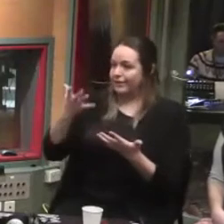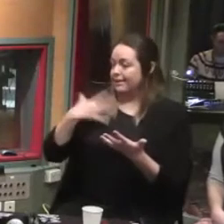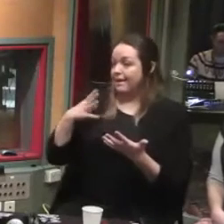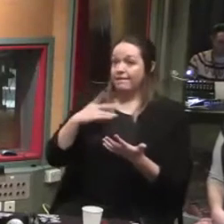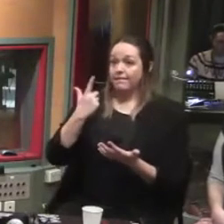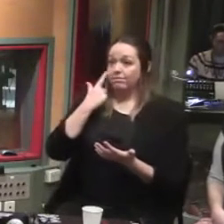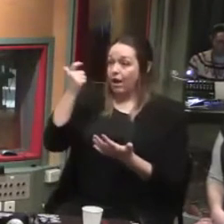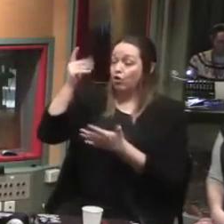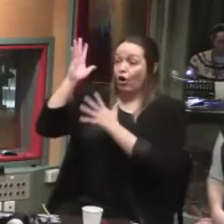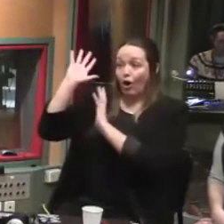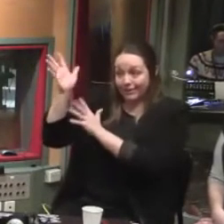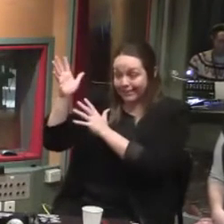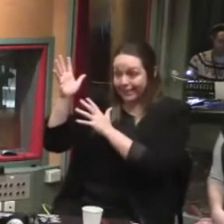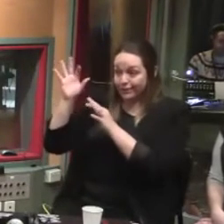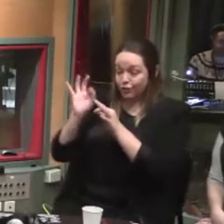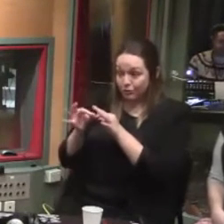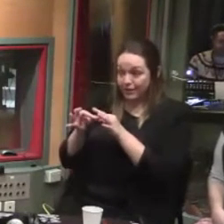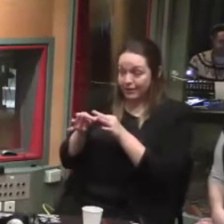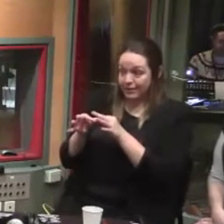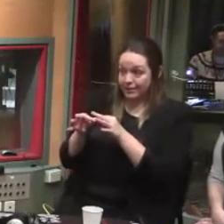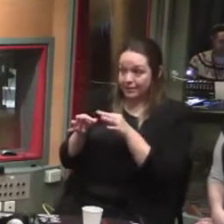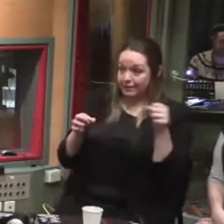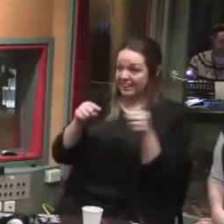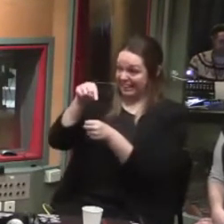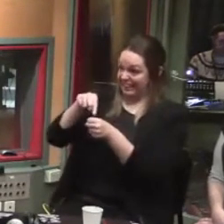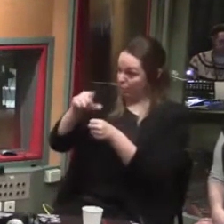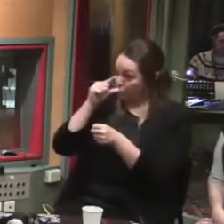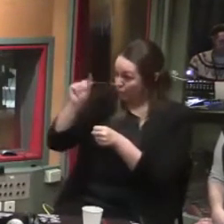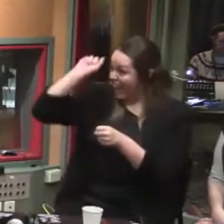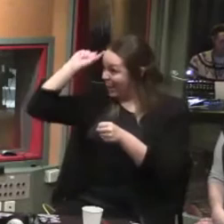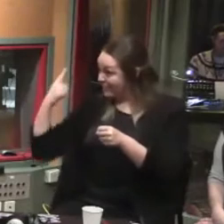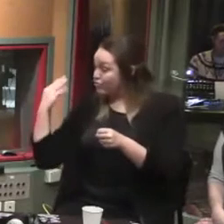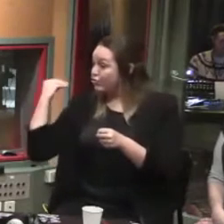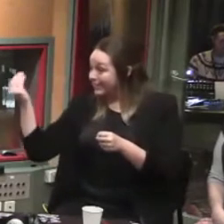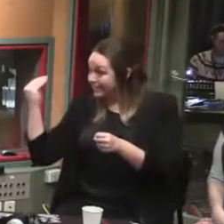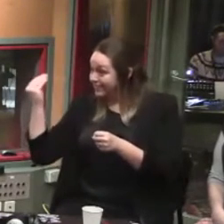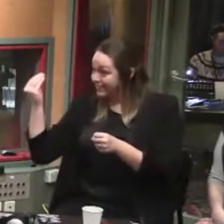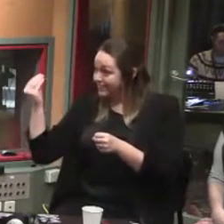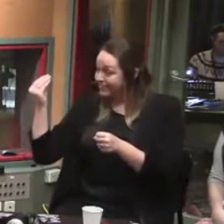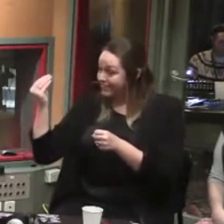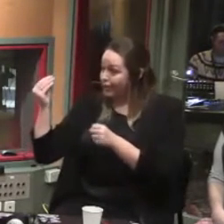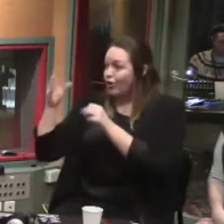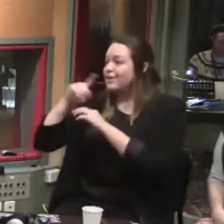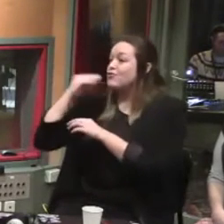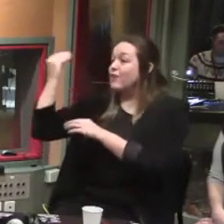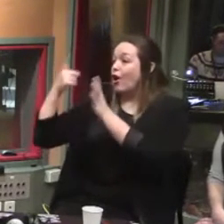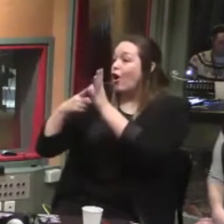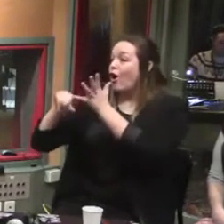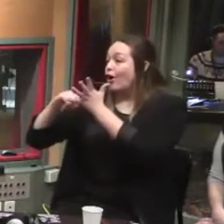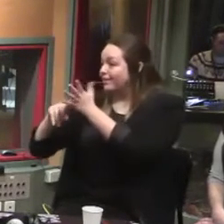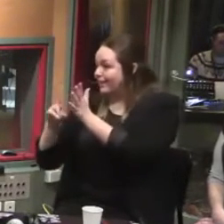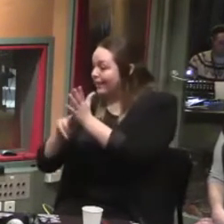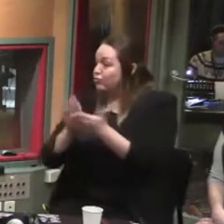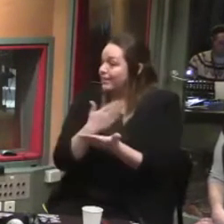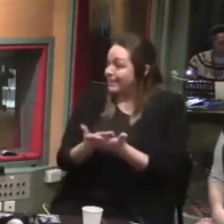to find an Auslan interpreter who could understand Greek Auslan and translate it